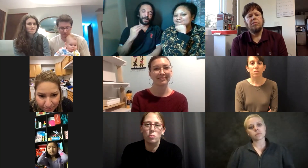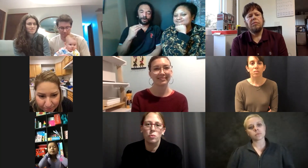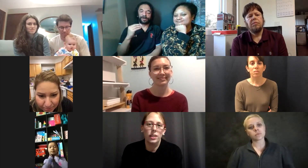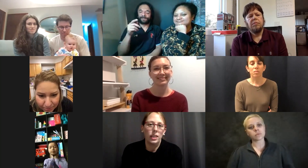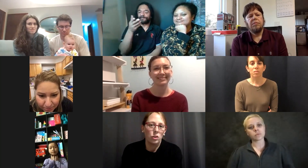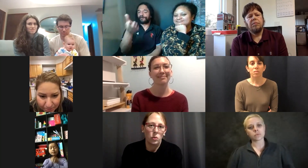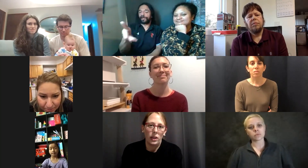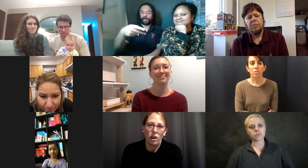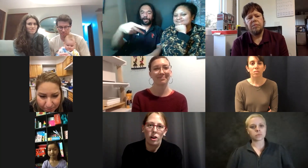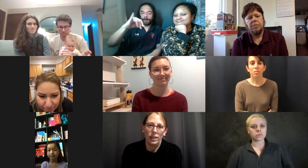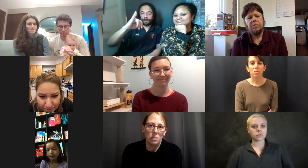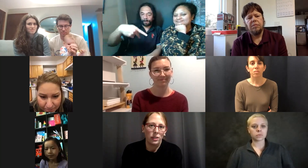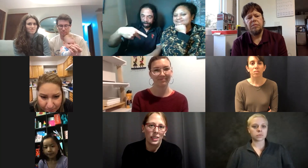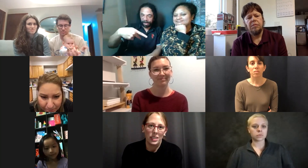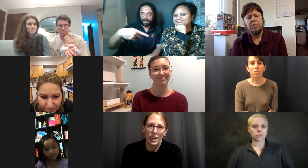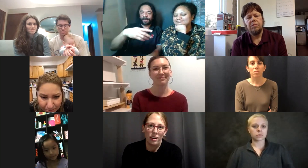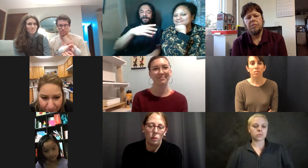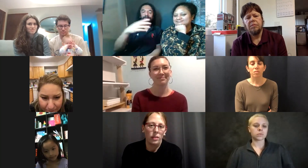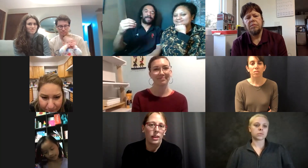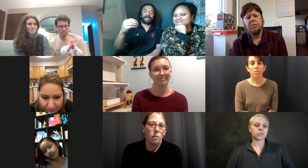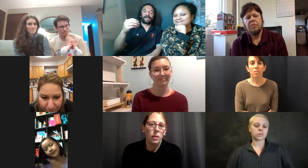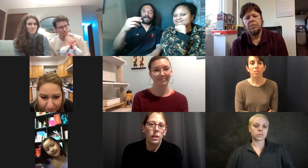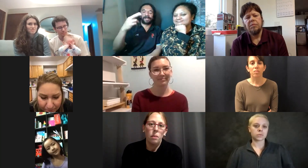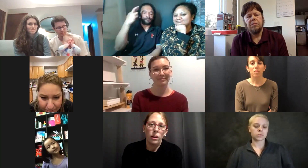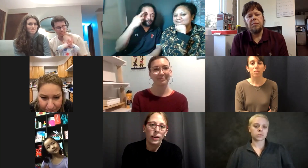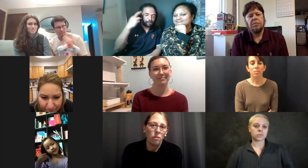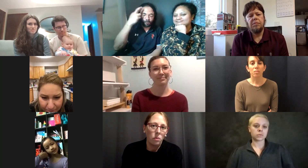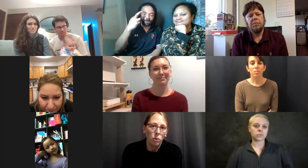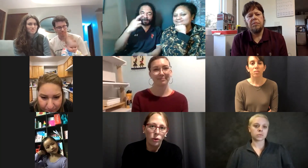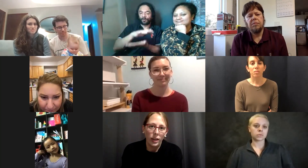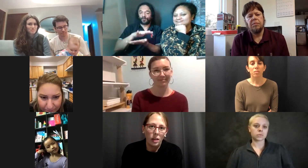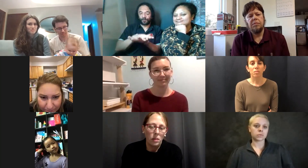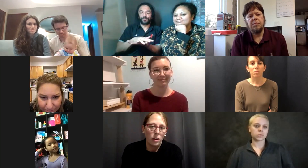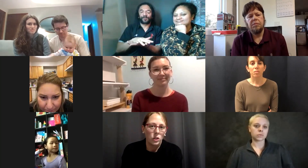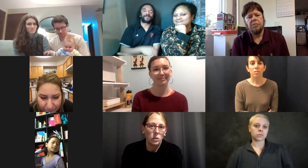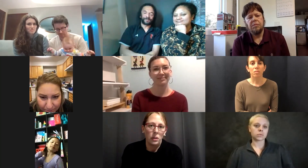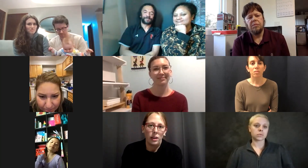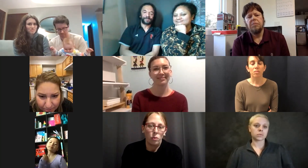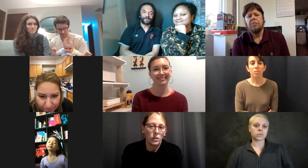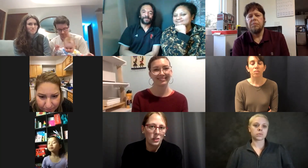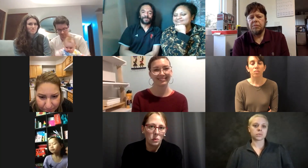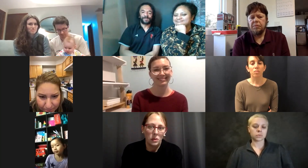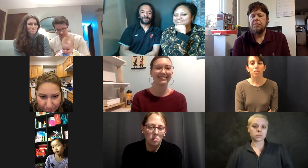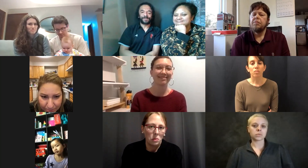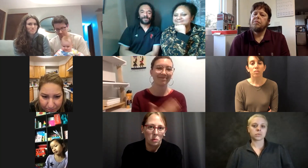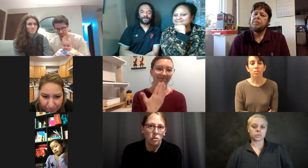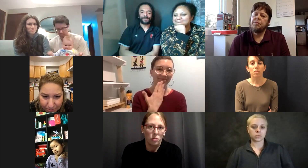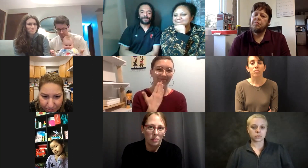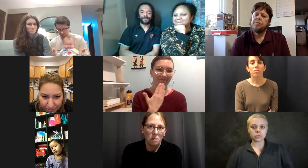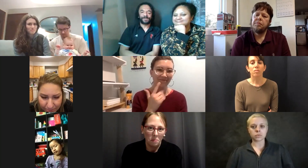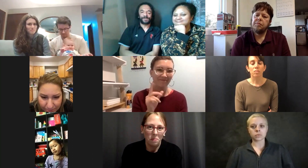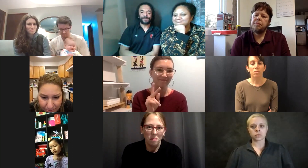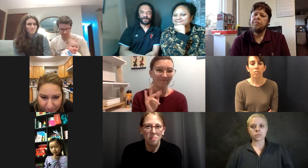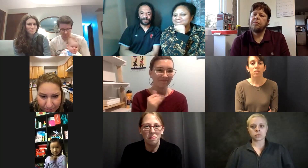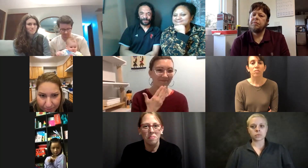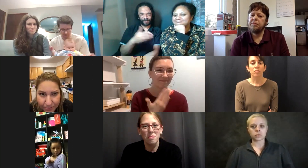And we just really enjoyed our experience there with the parent-infant program and also being at Rosen School. It was